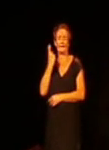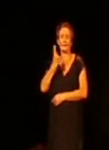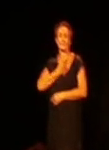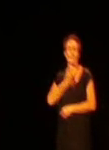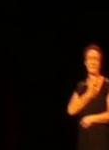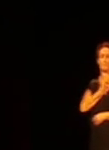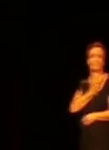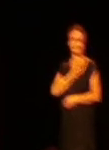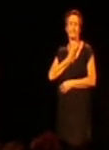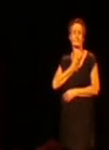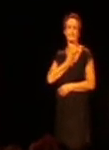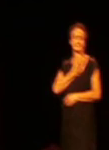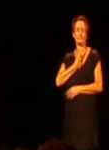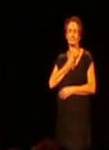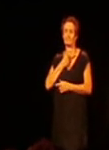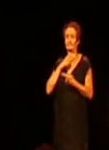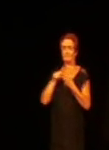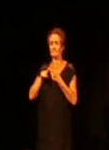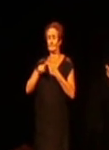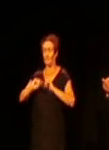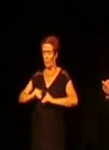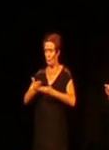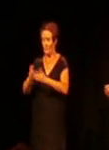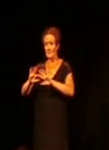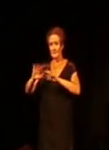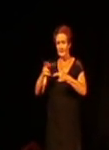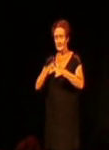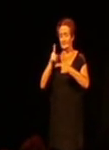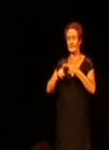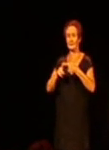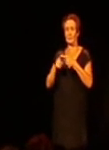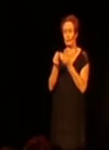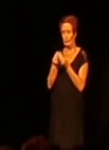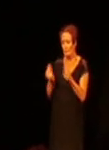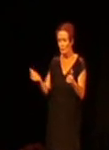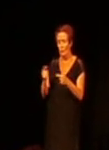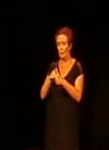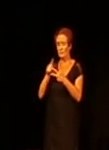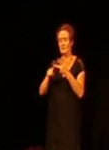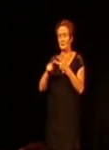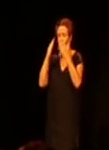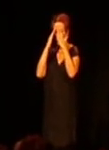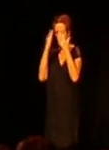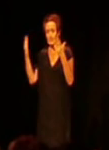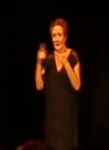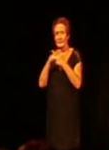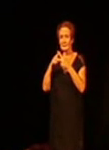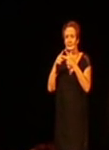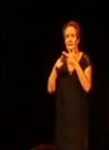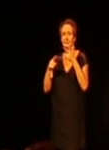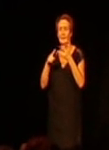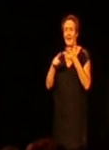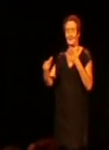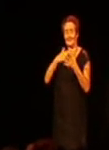a combination of lack of services, lack of resources, lack of respect, and a deep